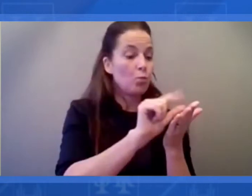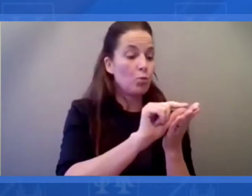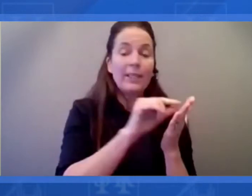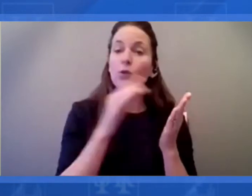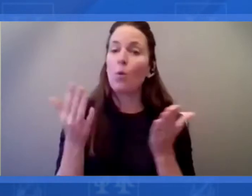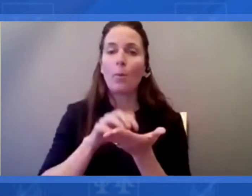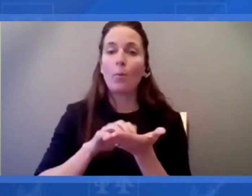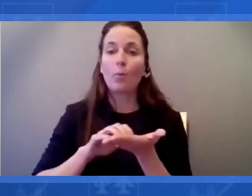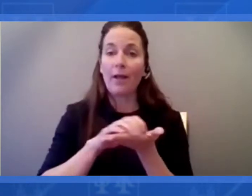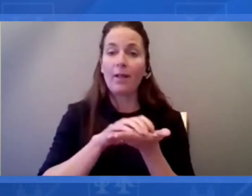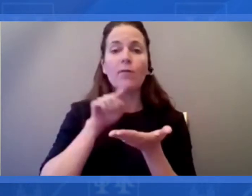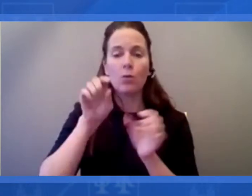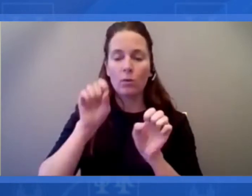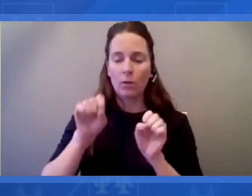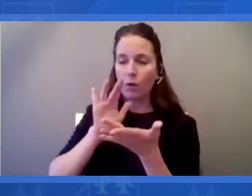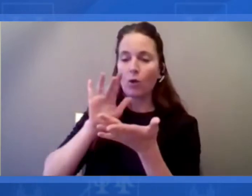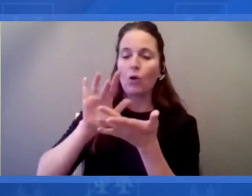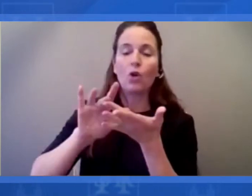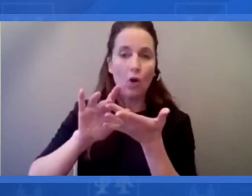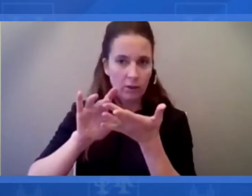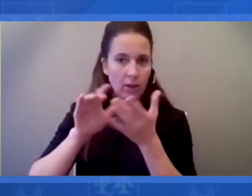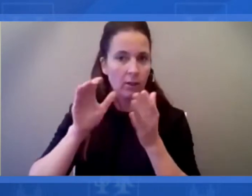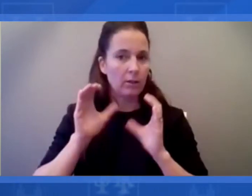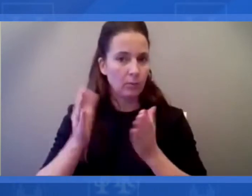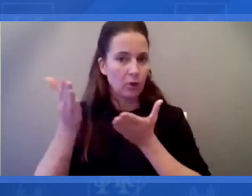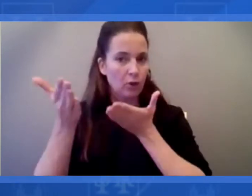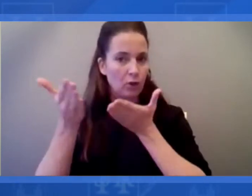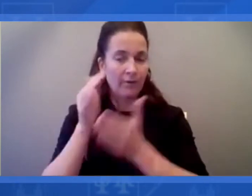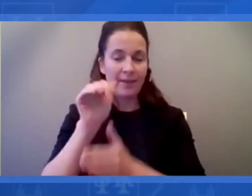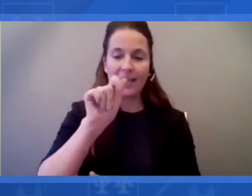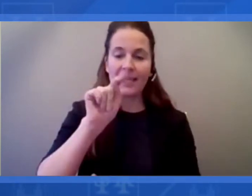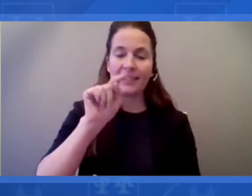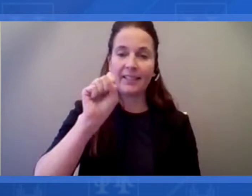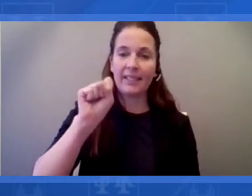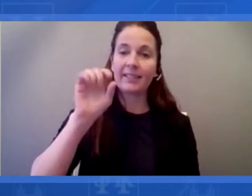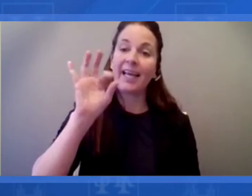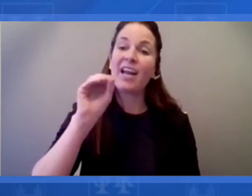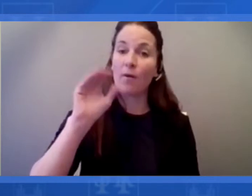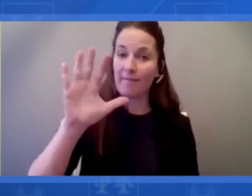ATS Customer Service by phone